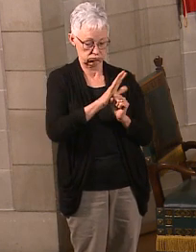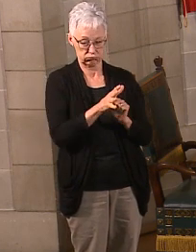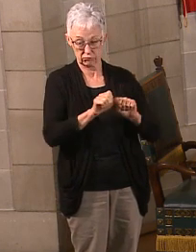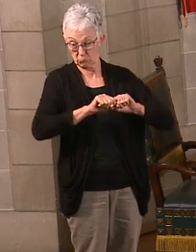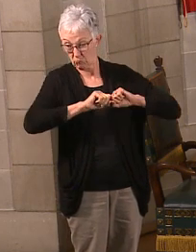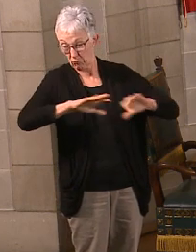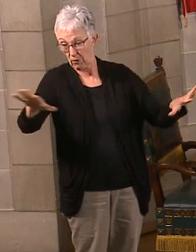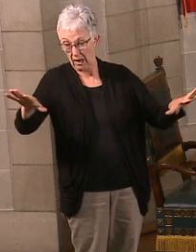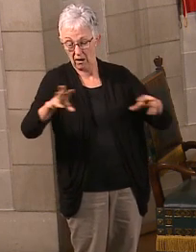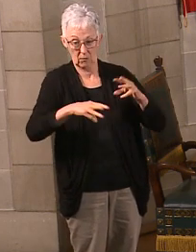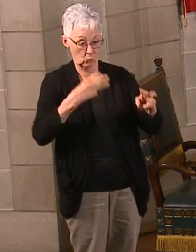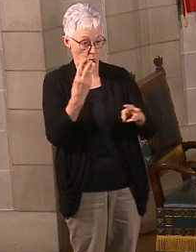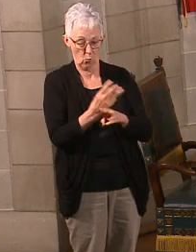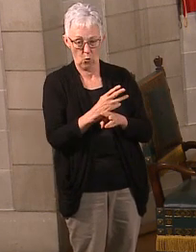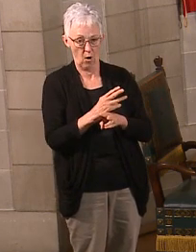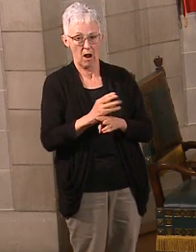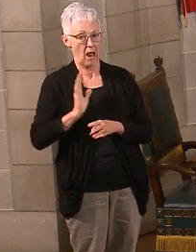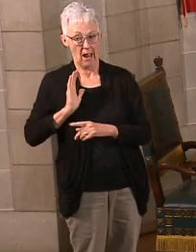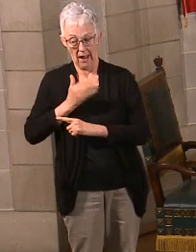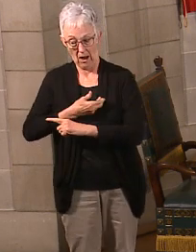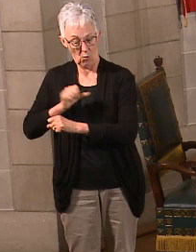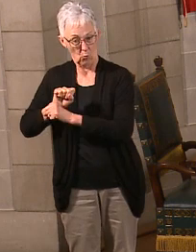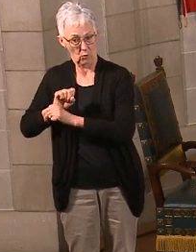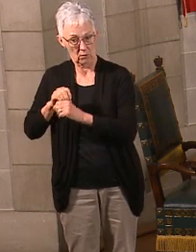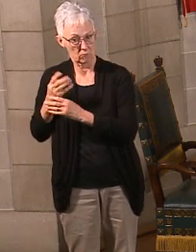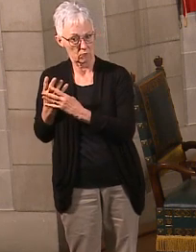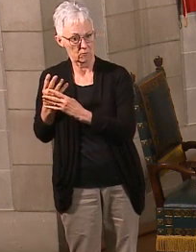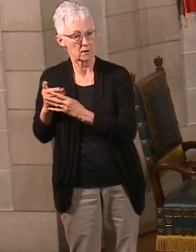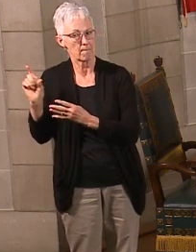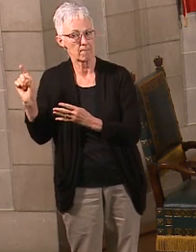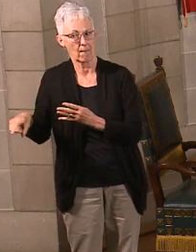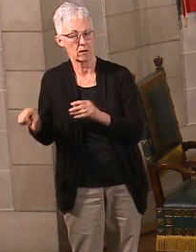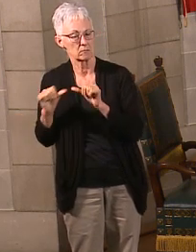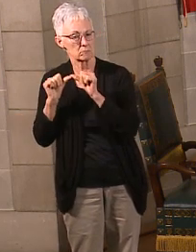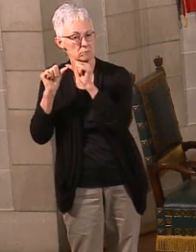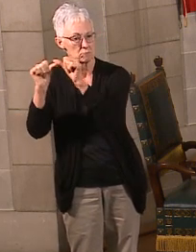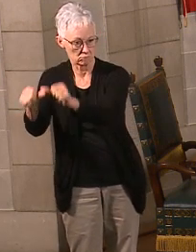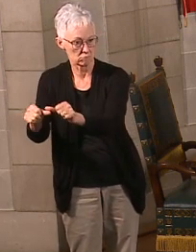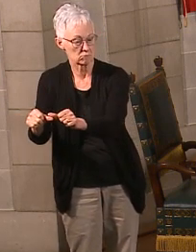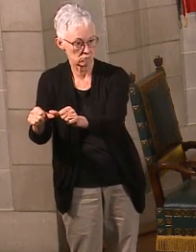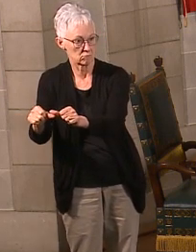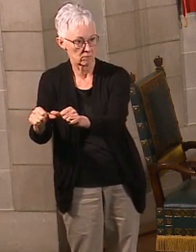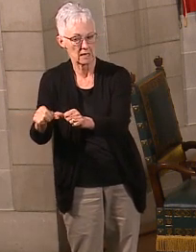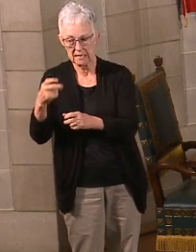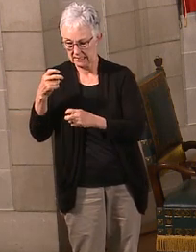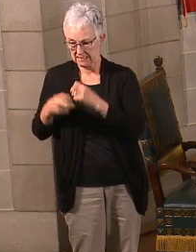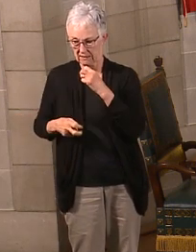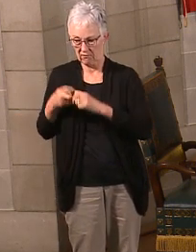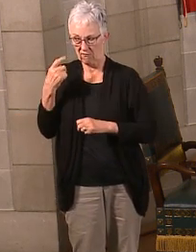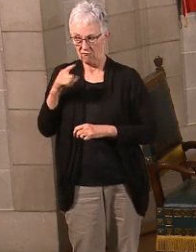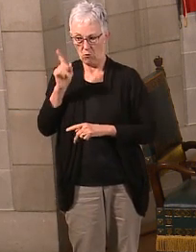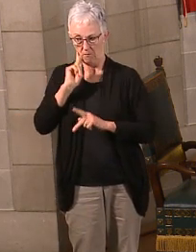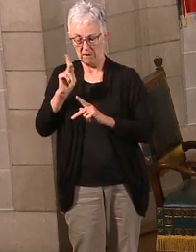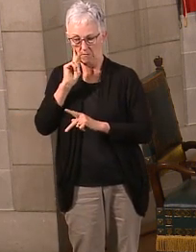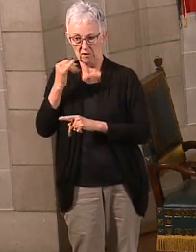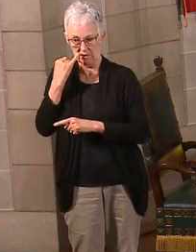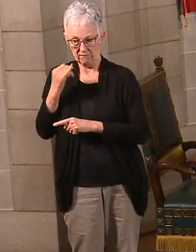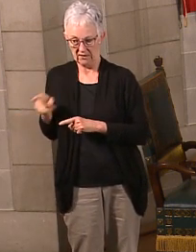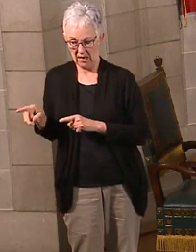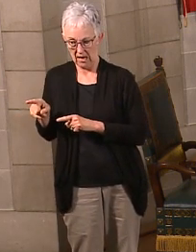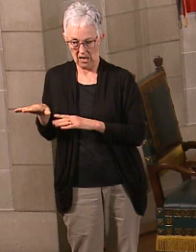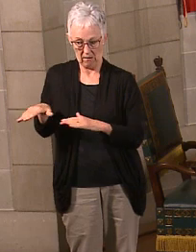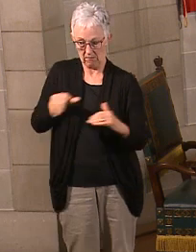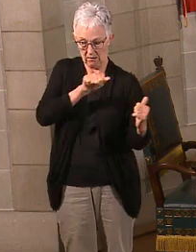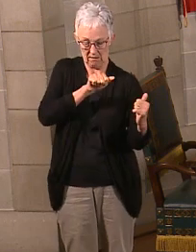can't stop. About 200 people return to the community each month, and it's going to be difficult for people to find work, housing, and